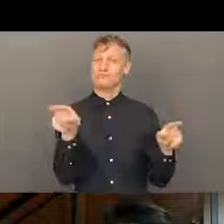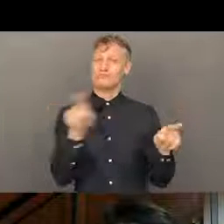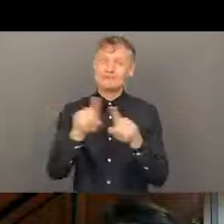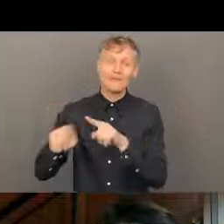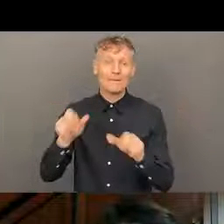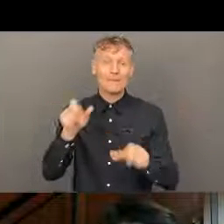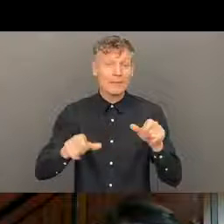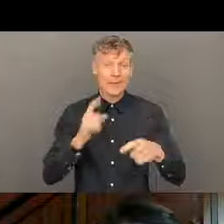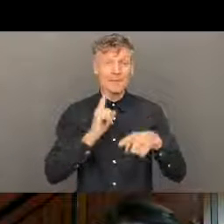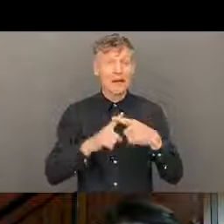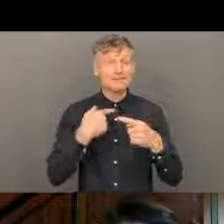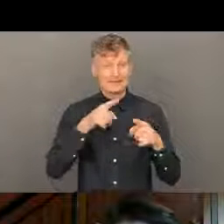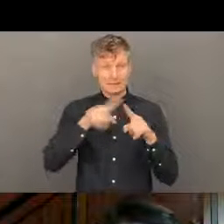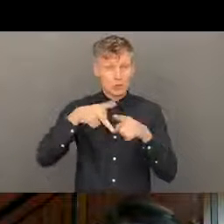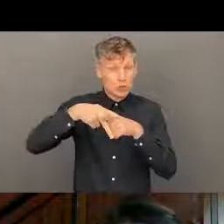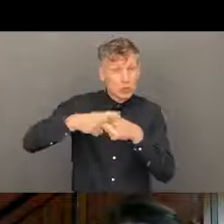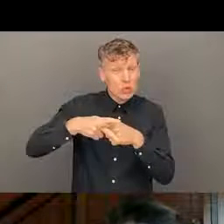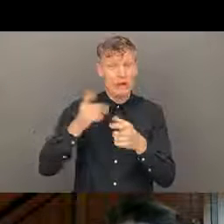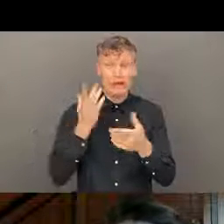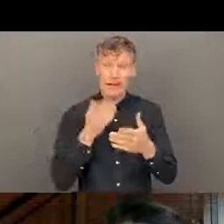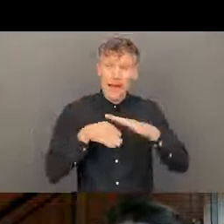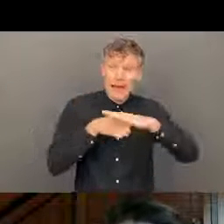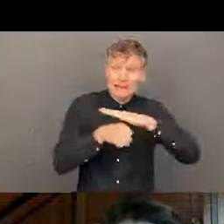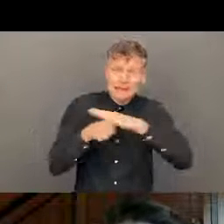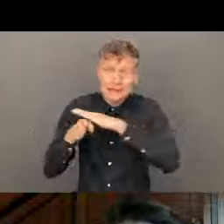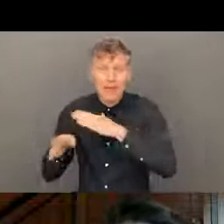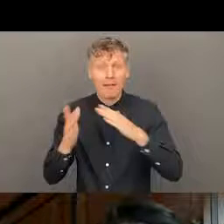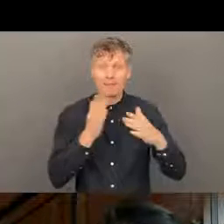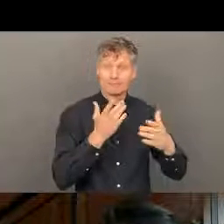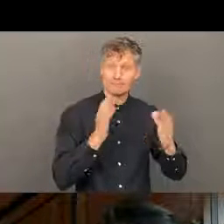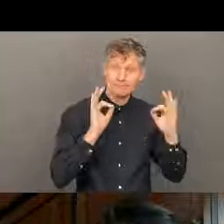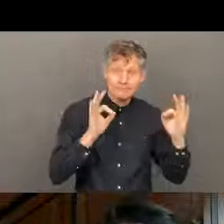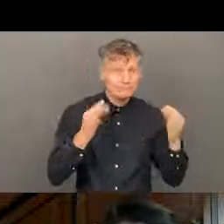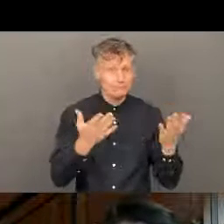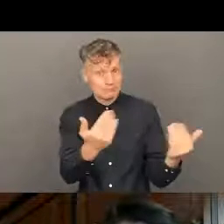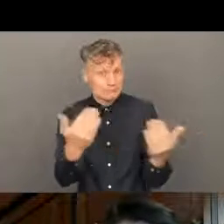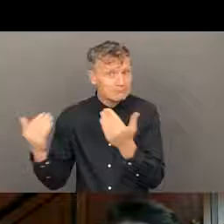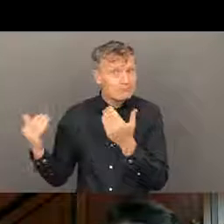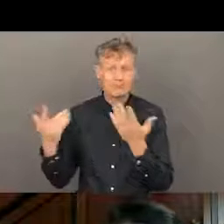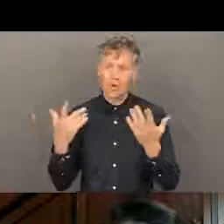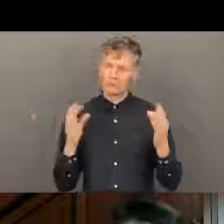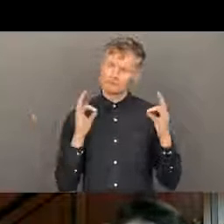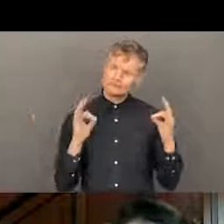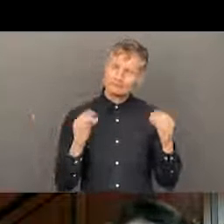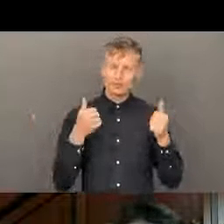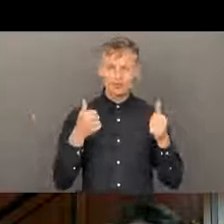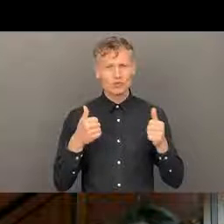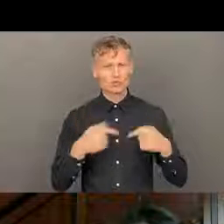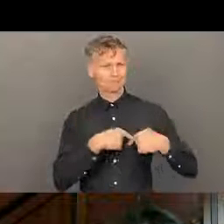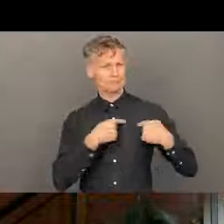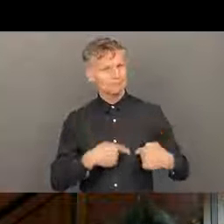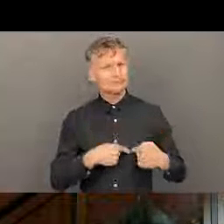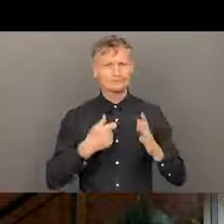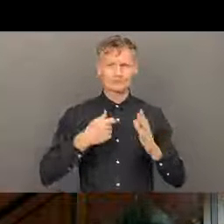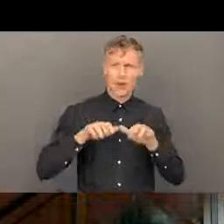is a very important strategy to ensure all this process of online volunteering.